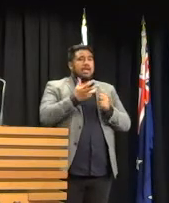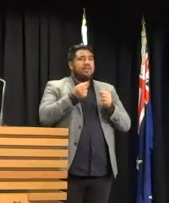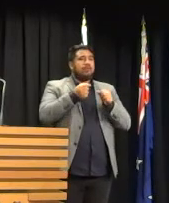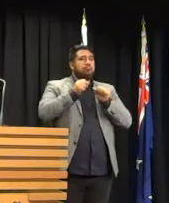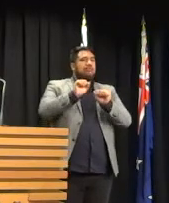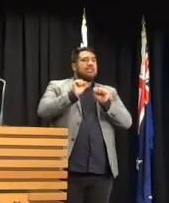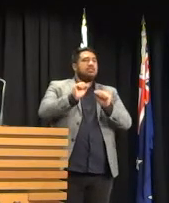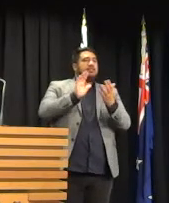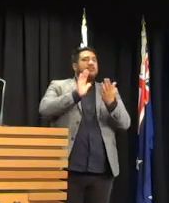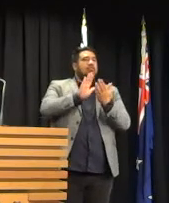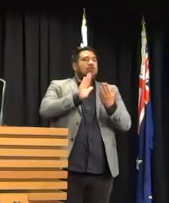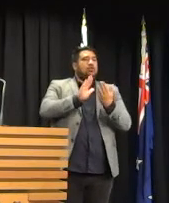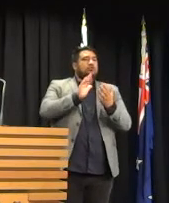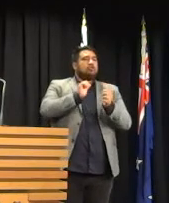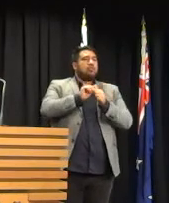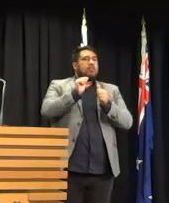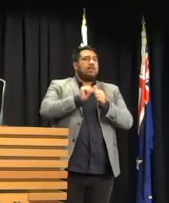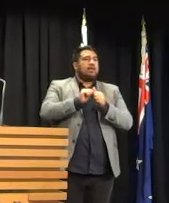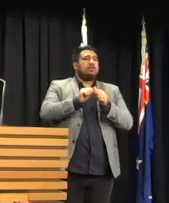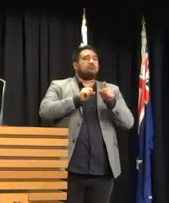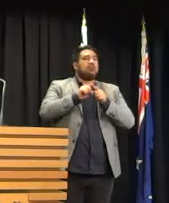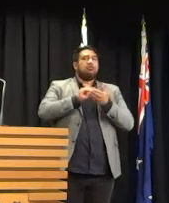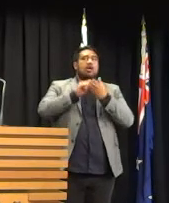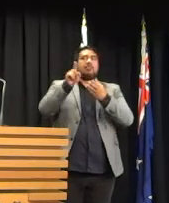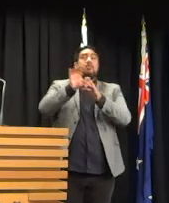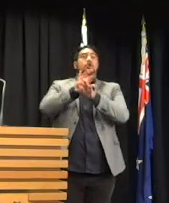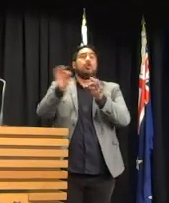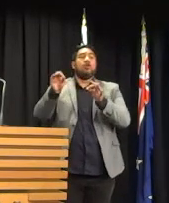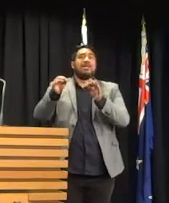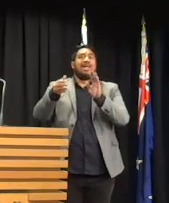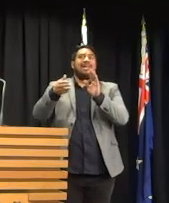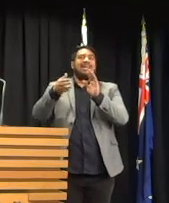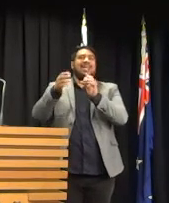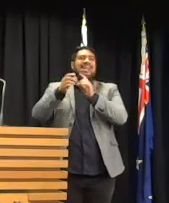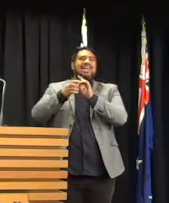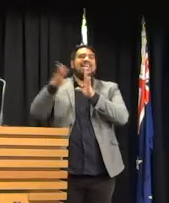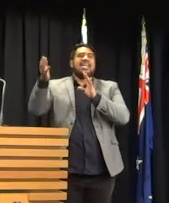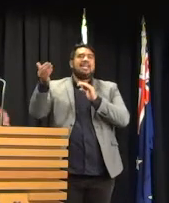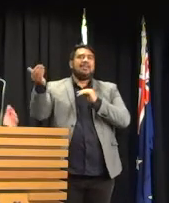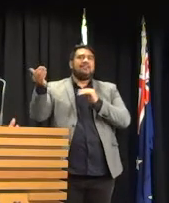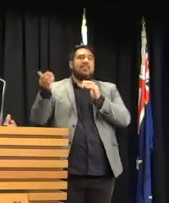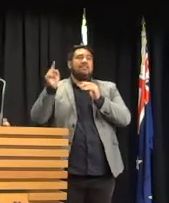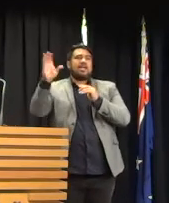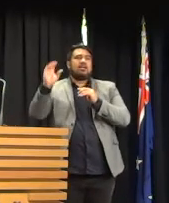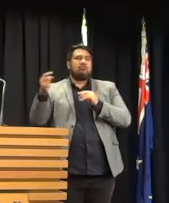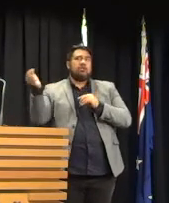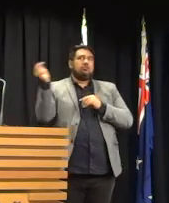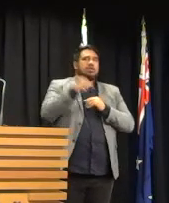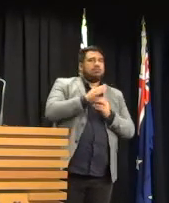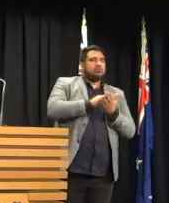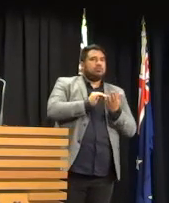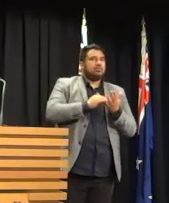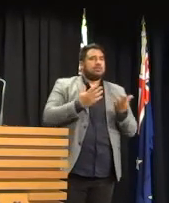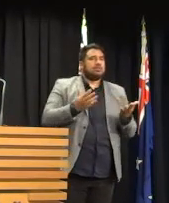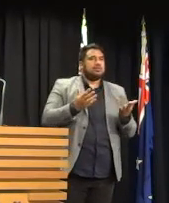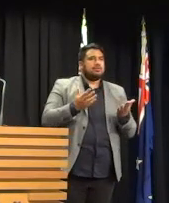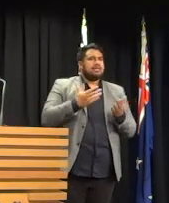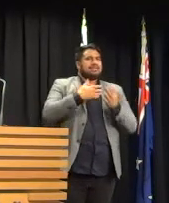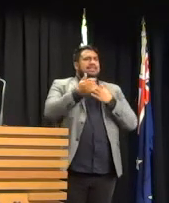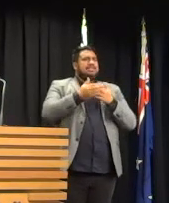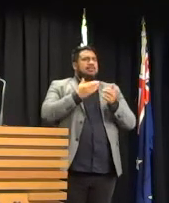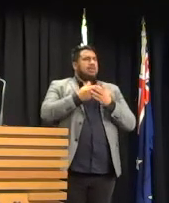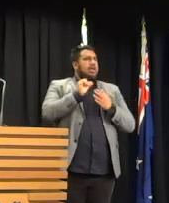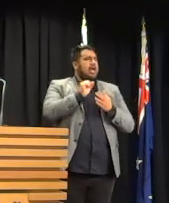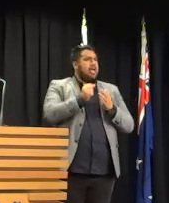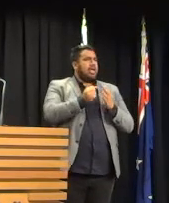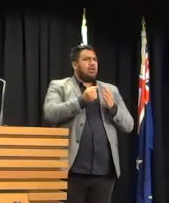it ever leaving a port is the optimal approach. Because regardless of the capacity of any